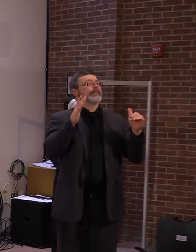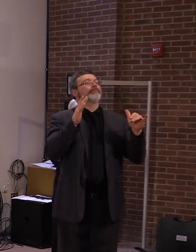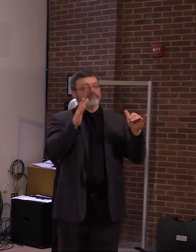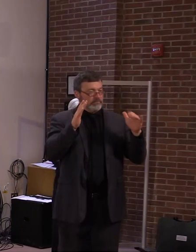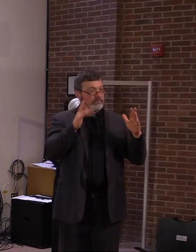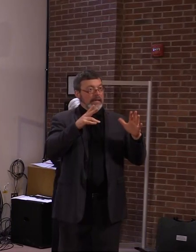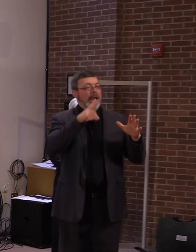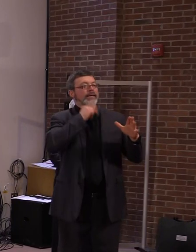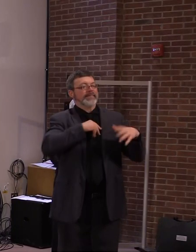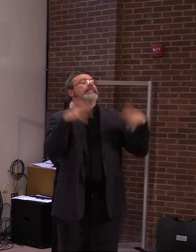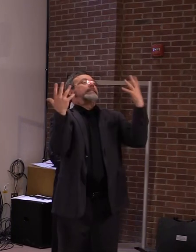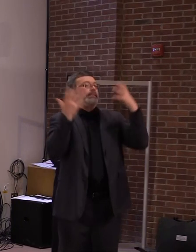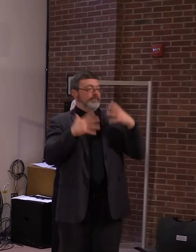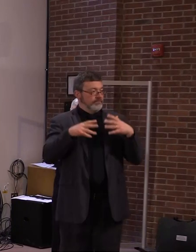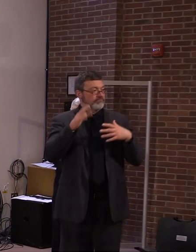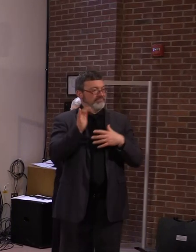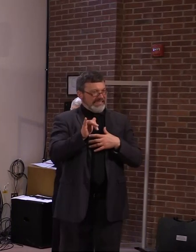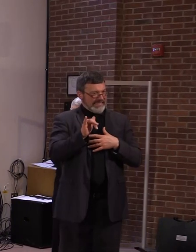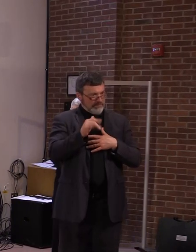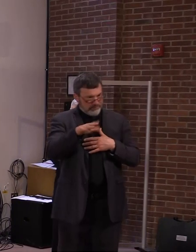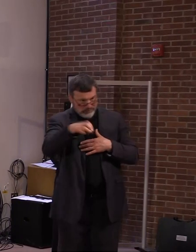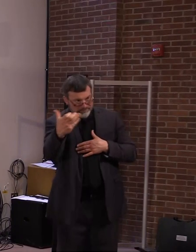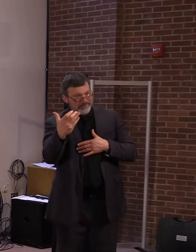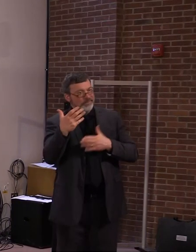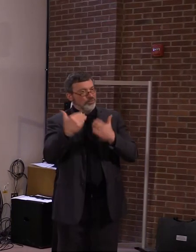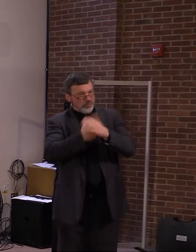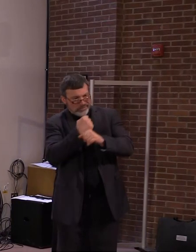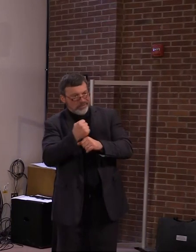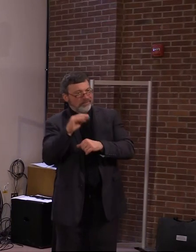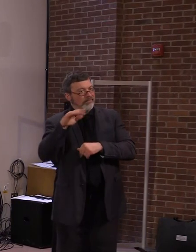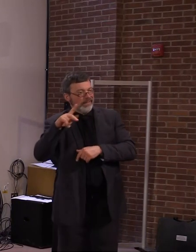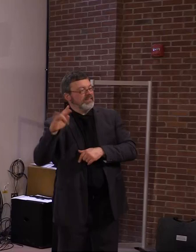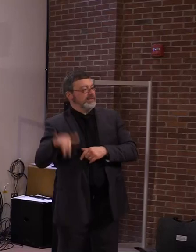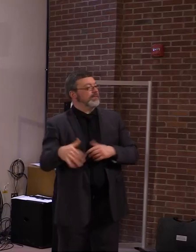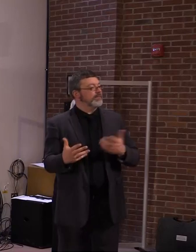Thank you, Governor. Colin Flanders, 7 days.